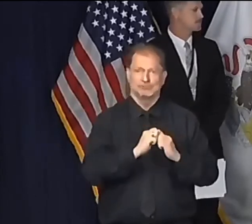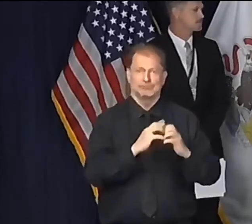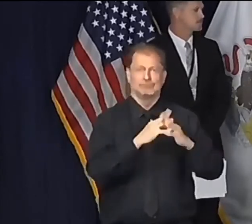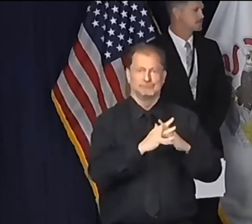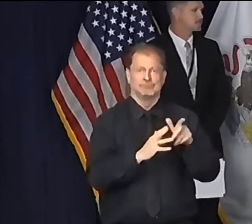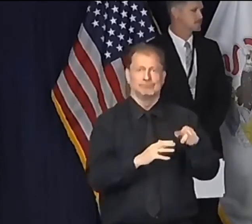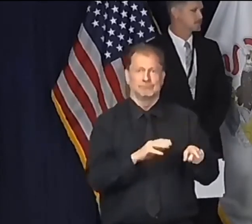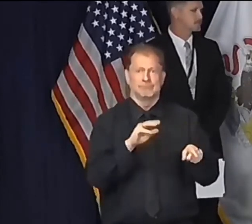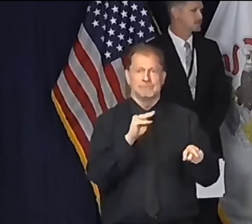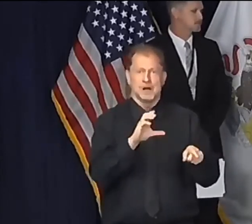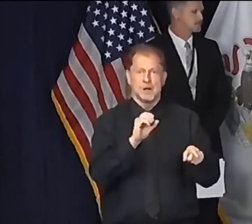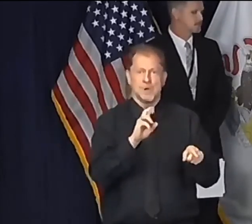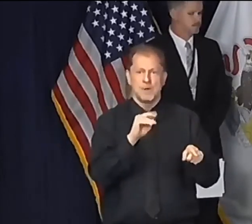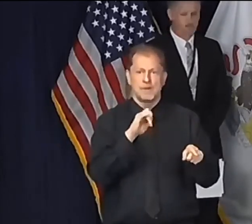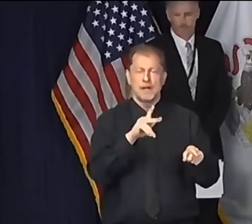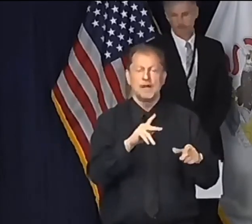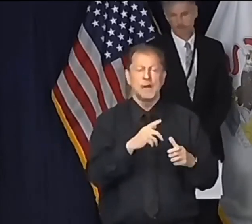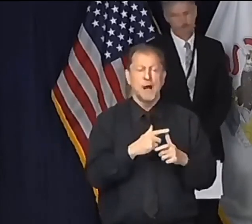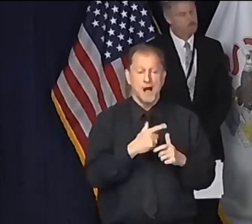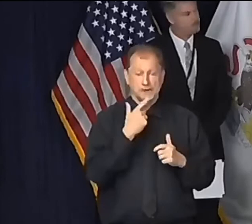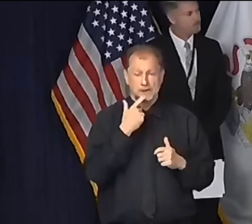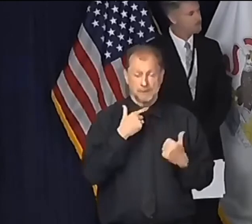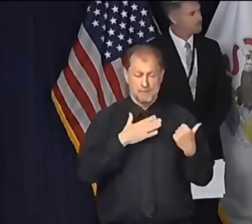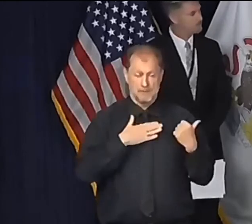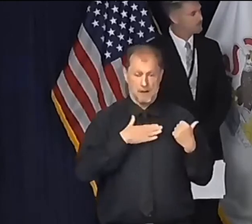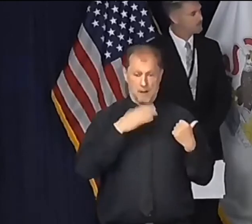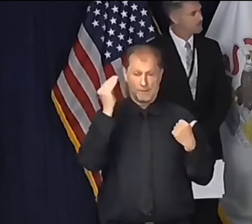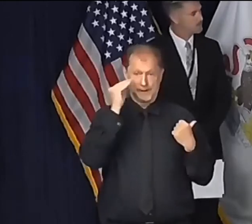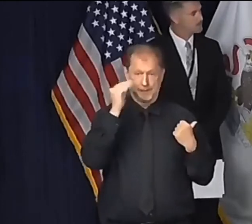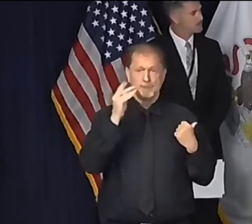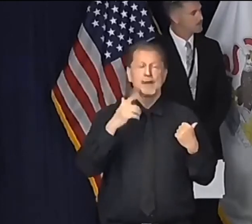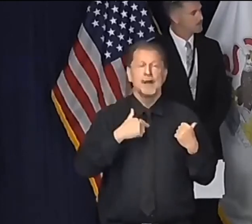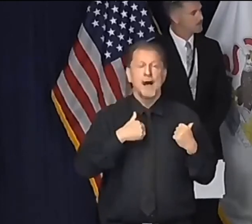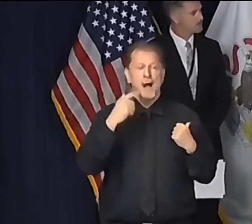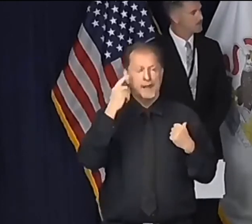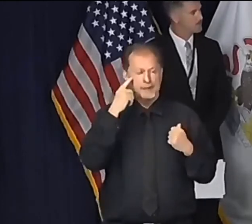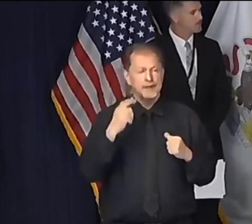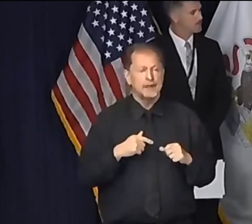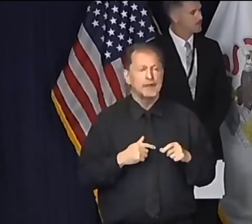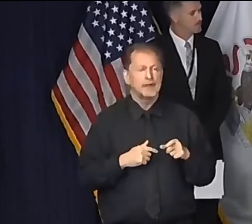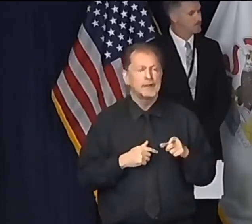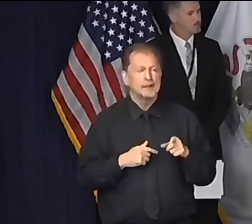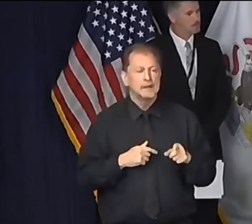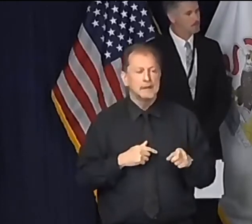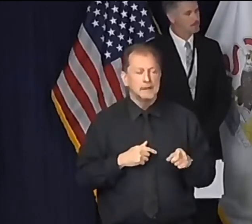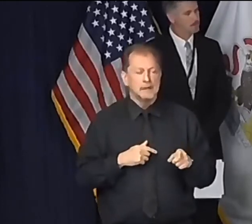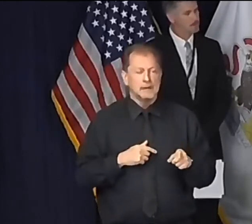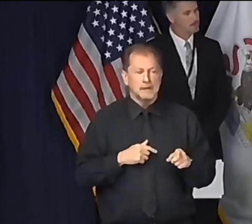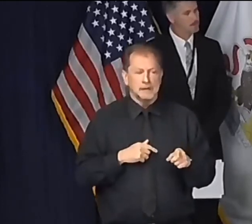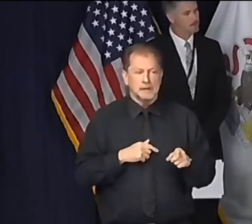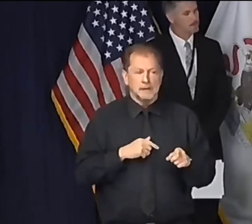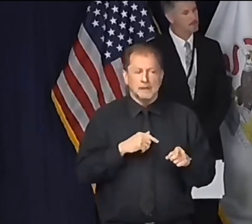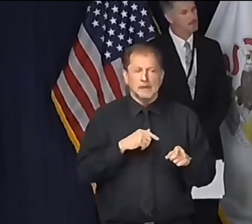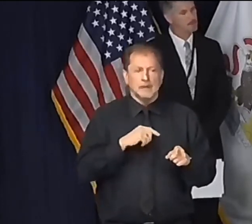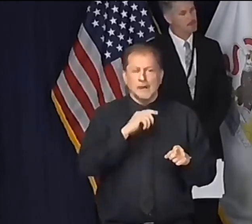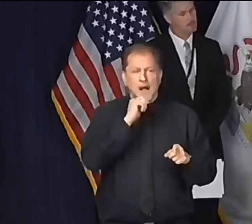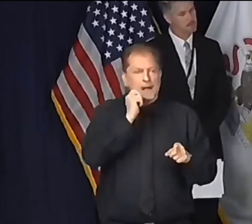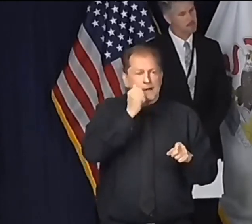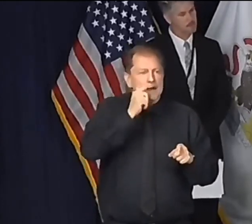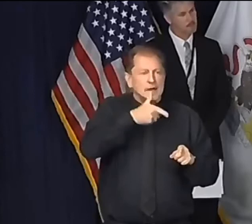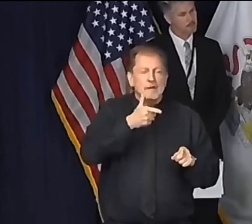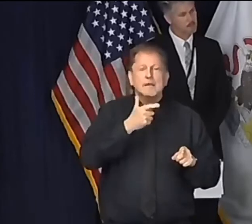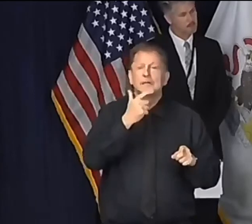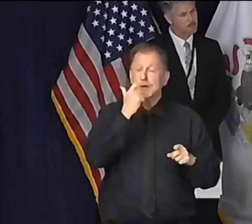McCormack. I'll simply say, though, from my perspective, I think it will be more than a couple of days. You know, when you spin up the